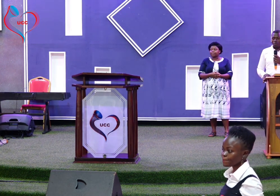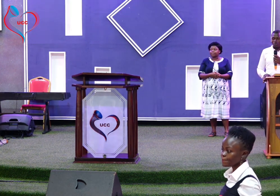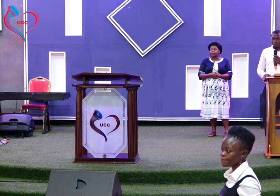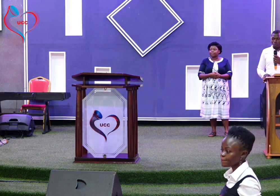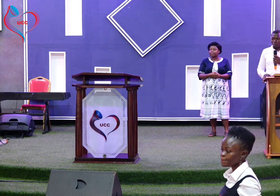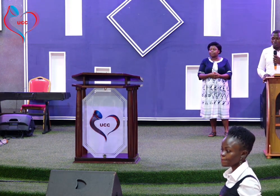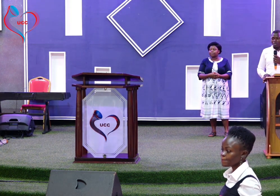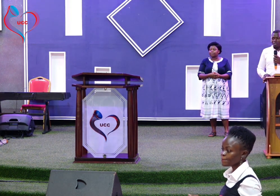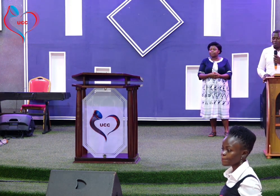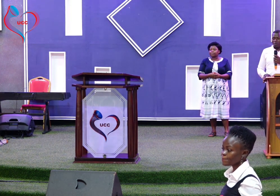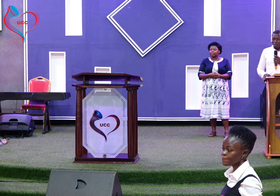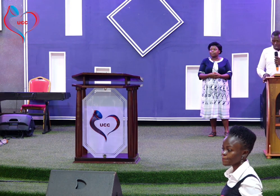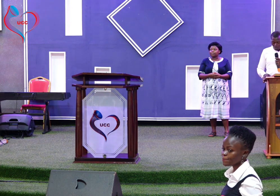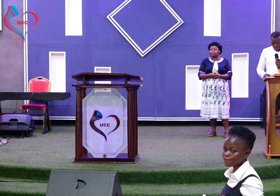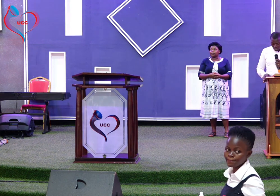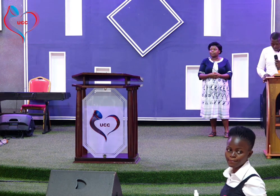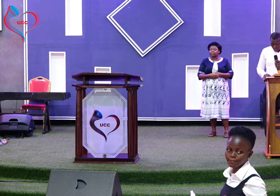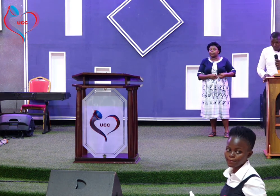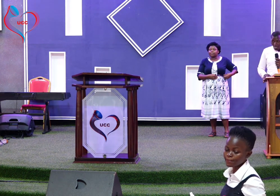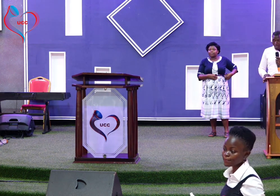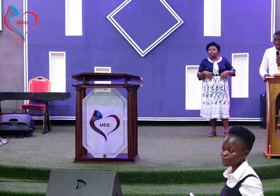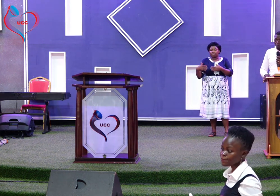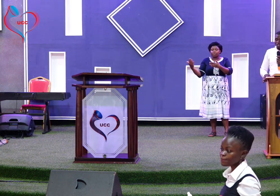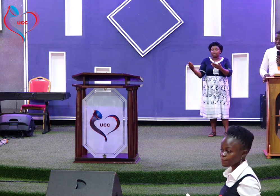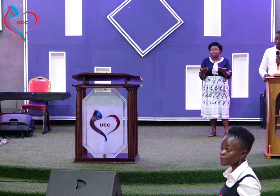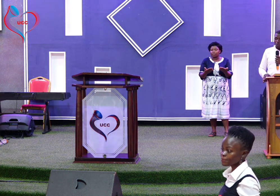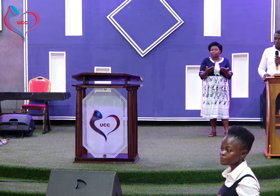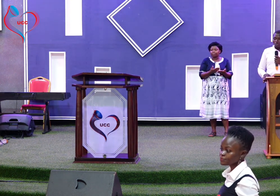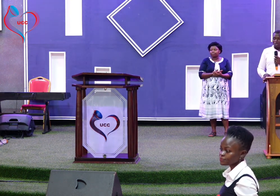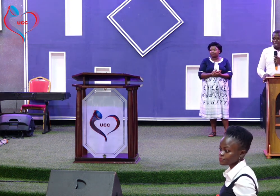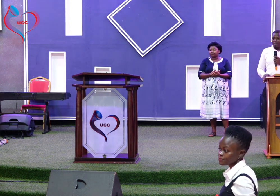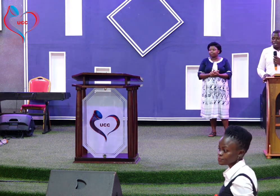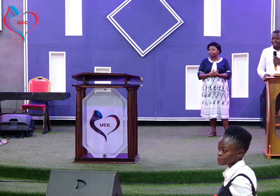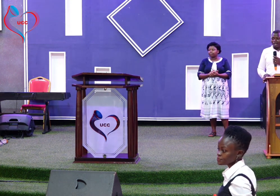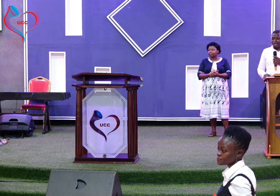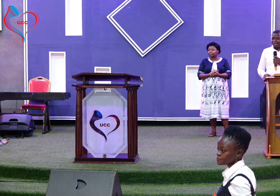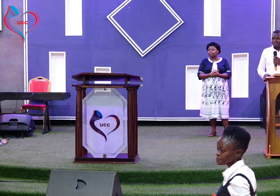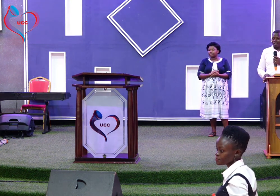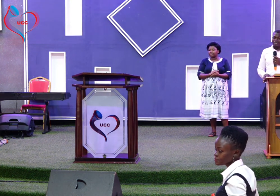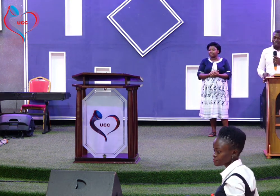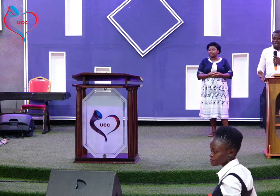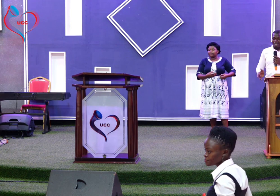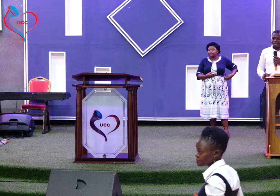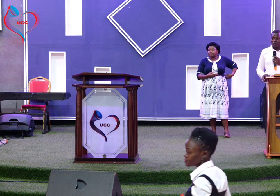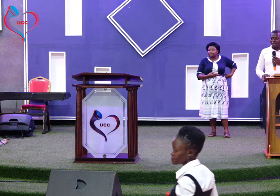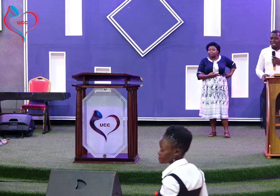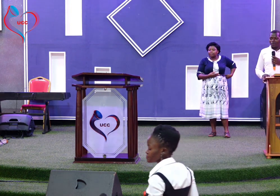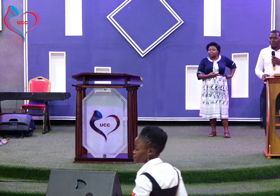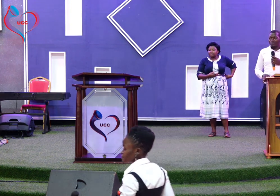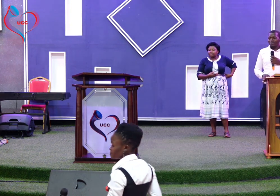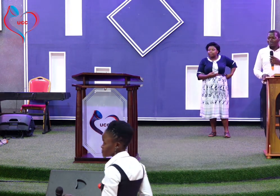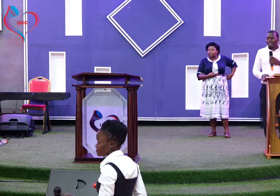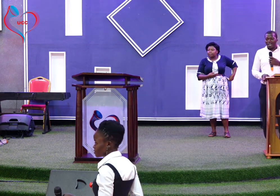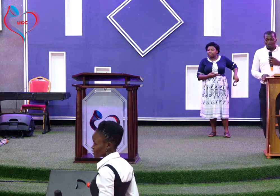obuuza ekibuuzo kyo. So katwanirize omukyalo oyo abere nga ajja